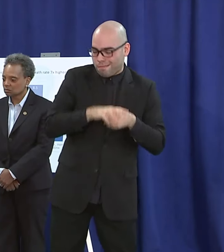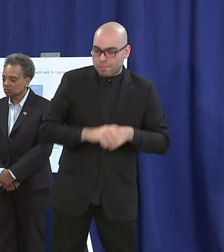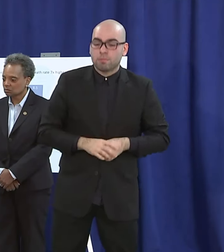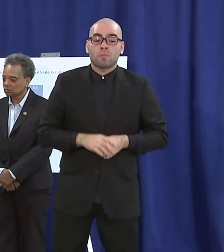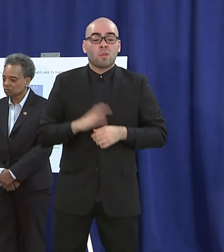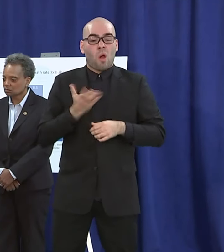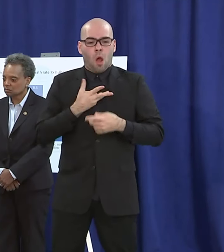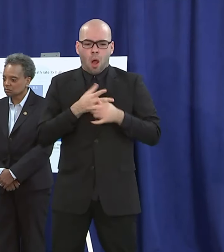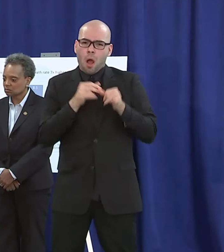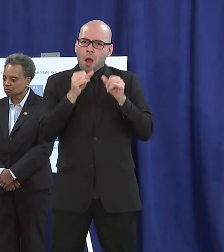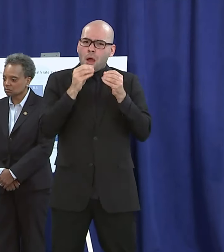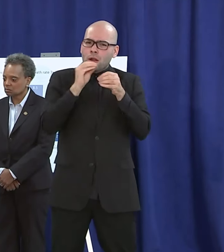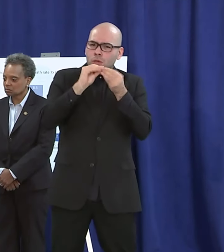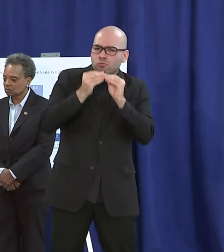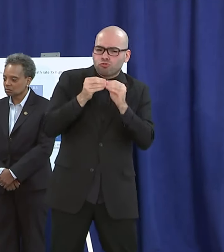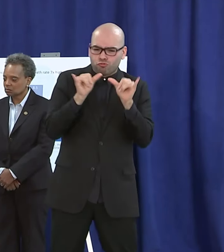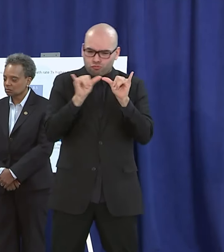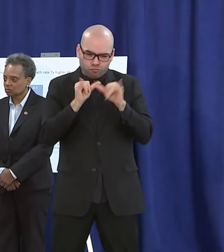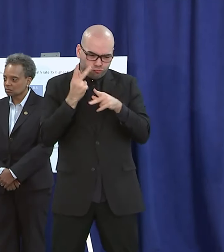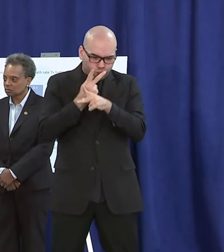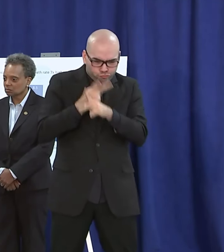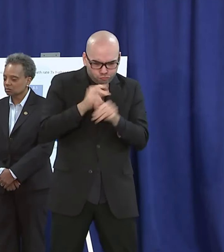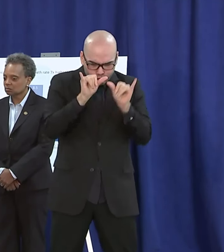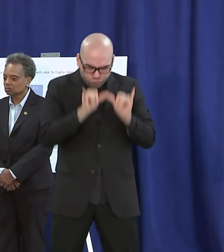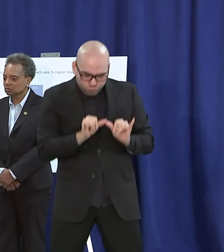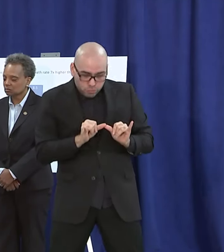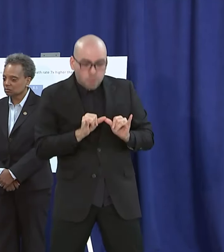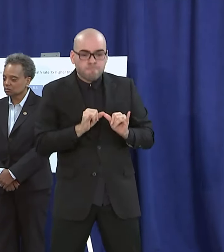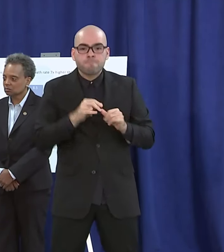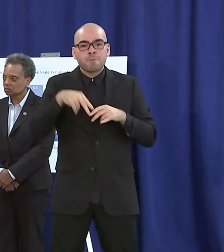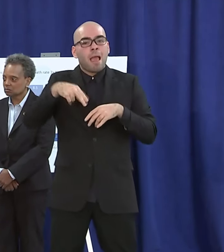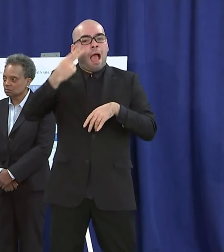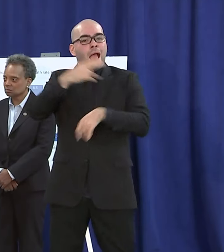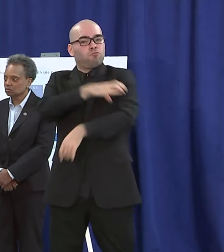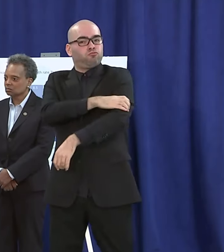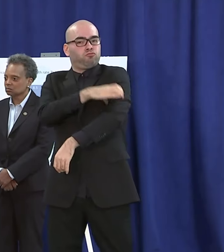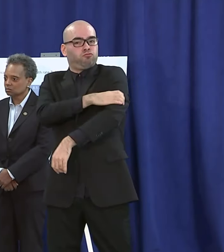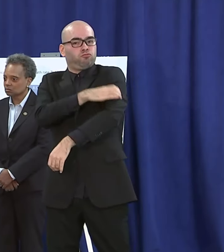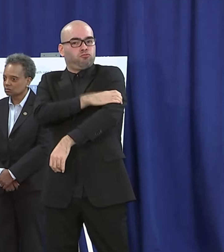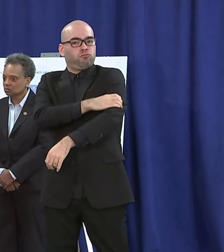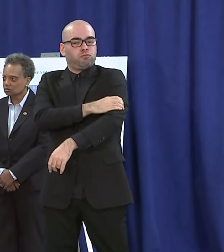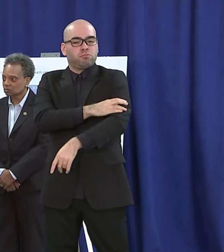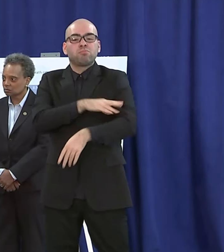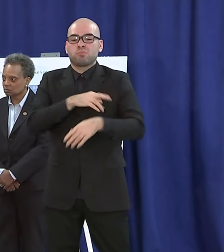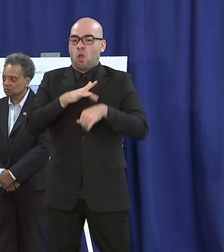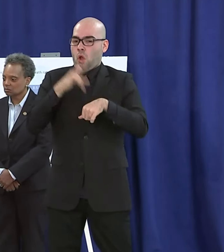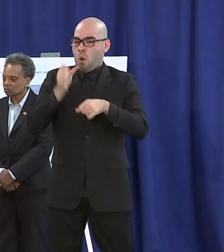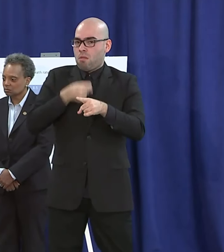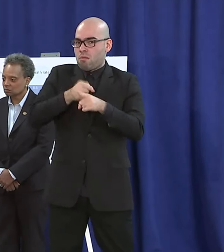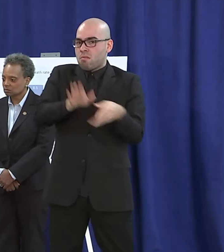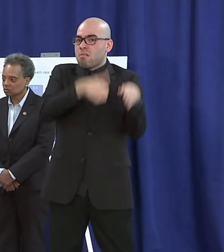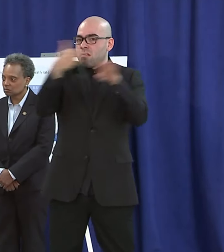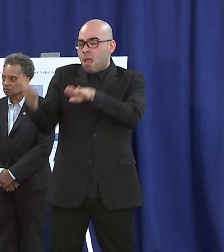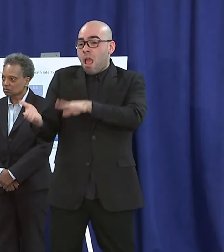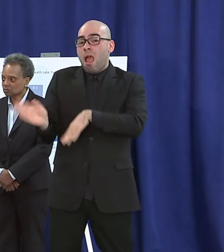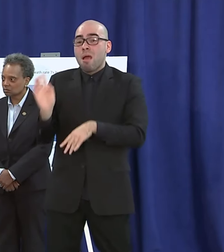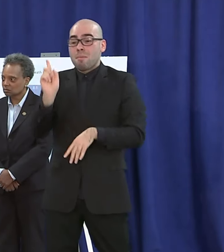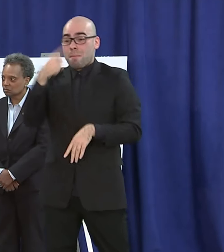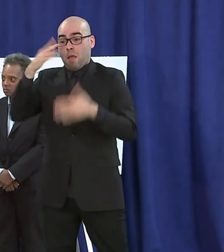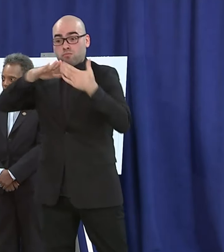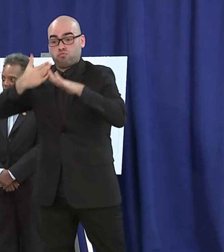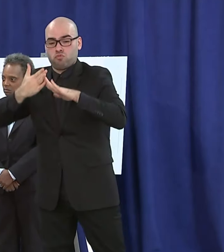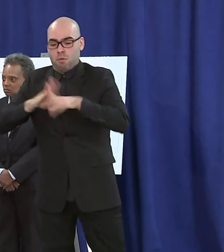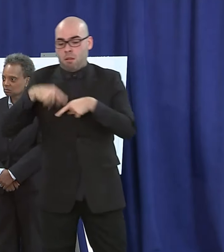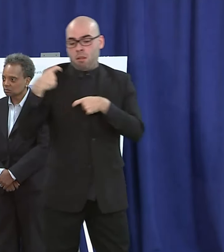has identified hypertension as the leading cause of premature mortality in African American and